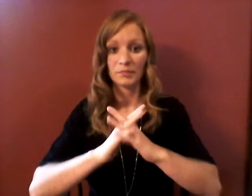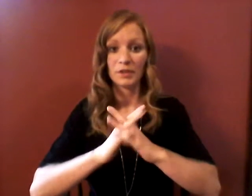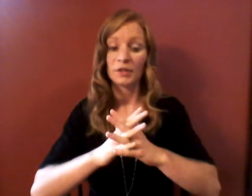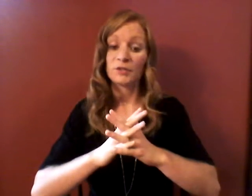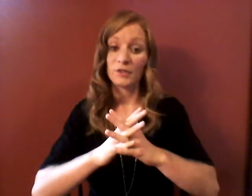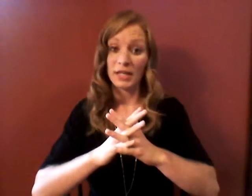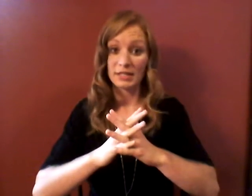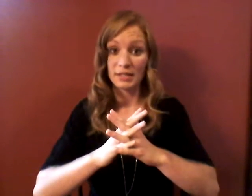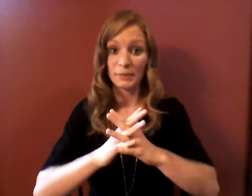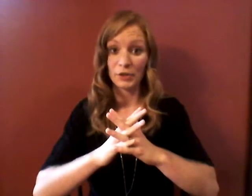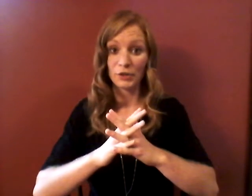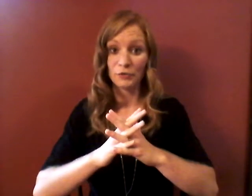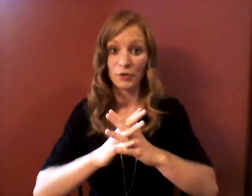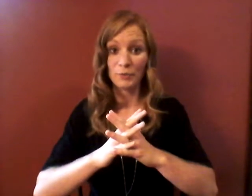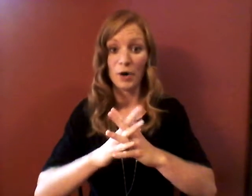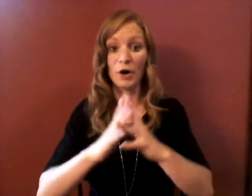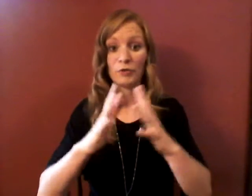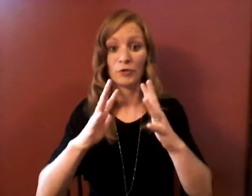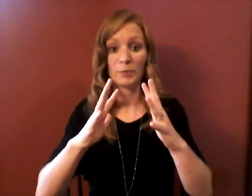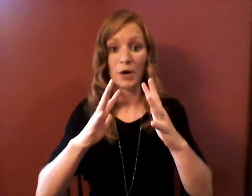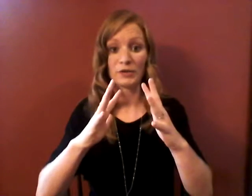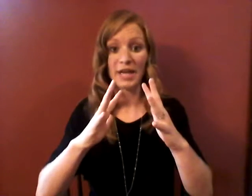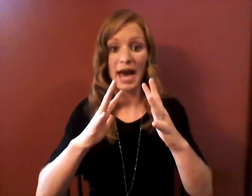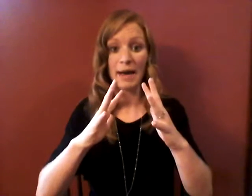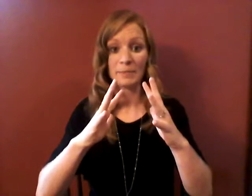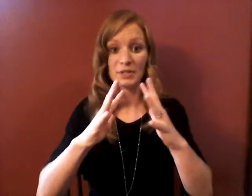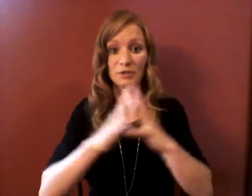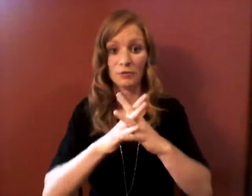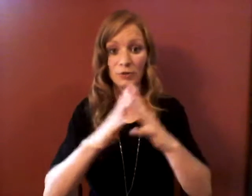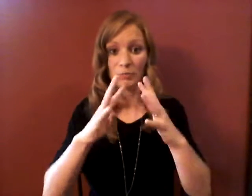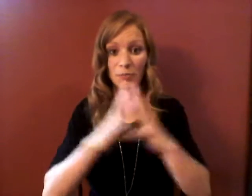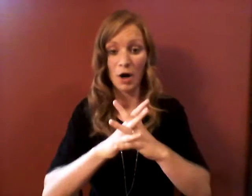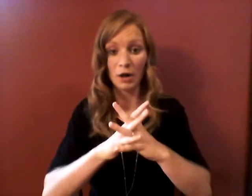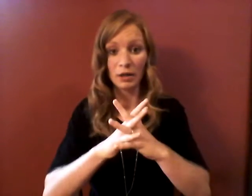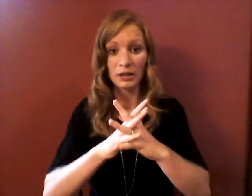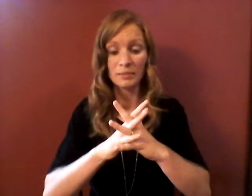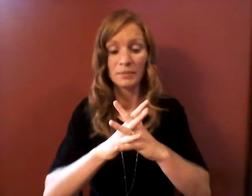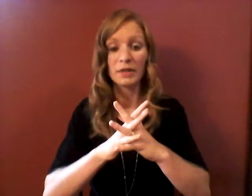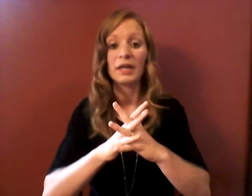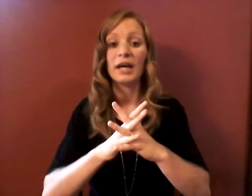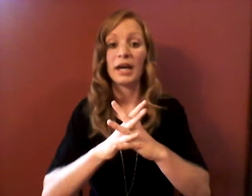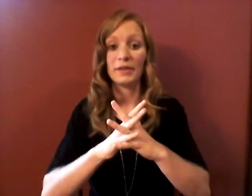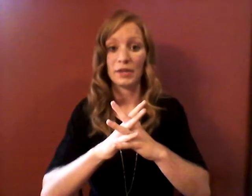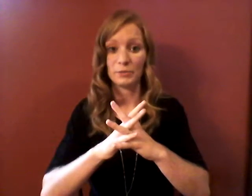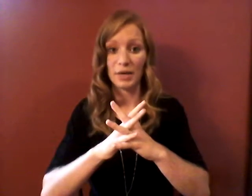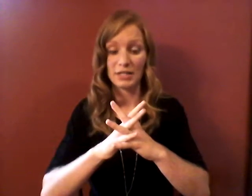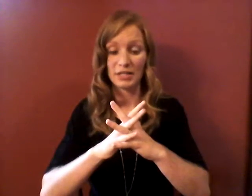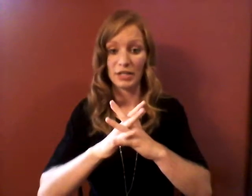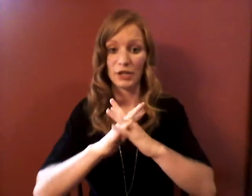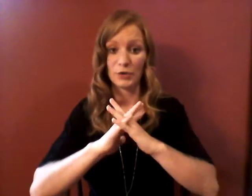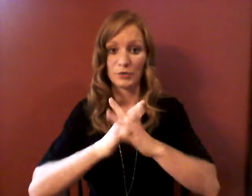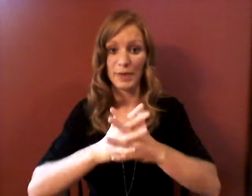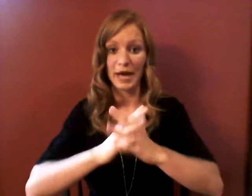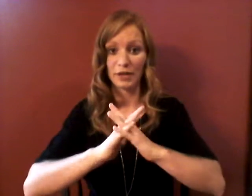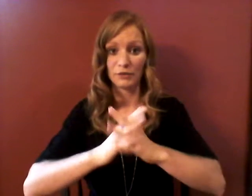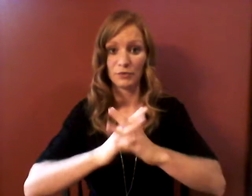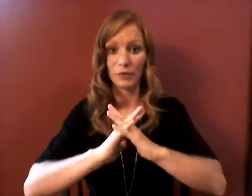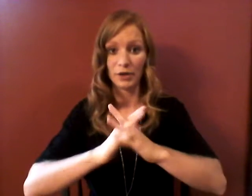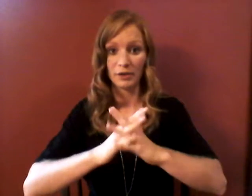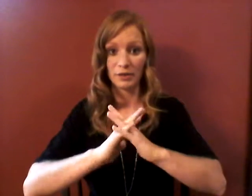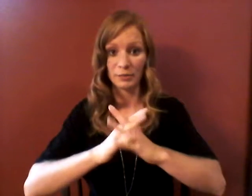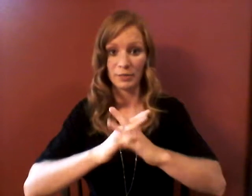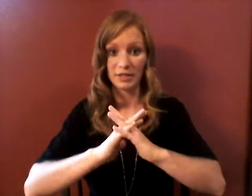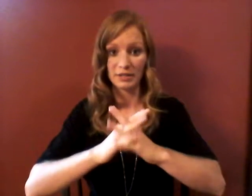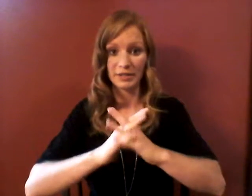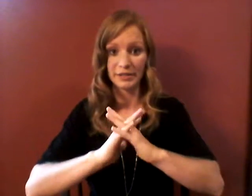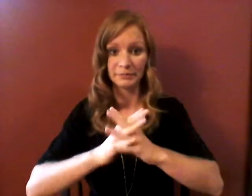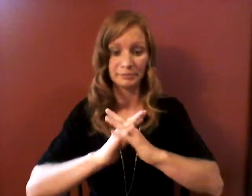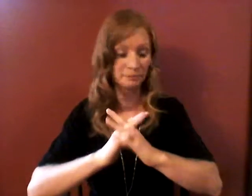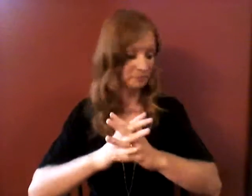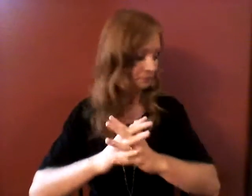So that's similar to football. Football taps, football, and then wrestling goes back and forth. Wrestling.